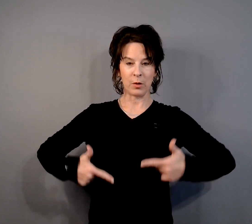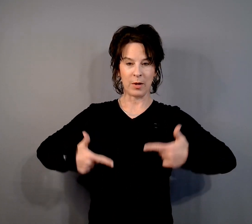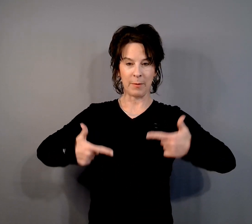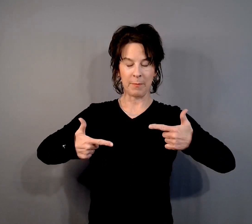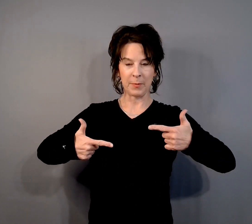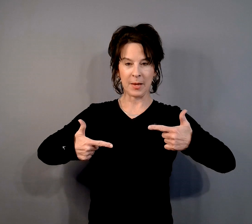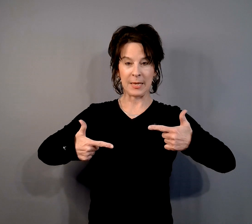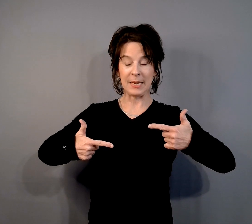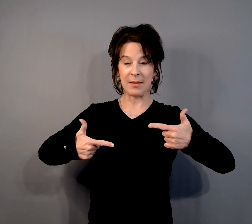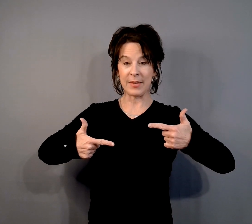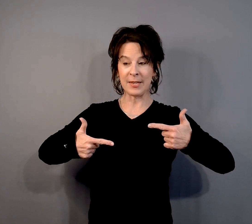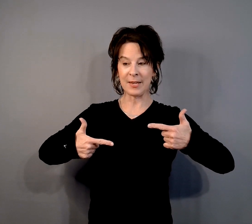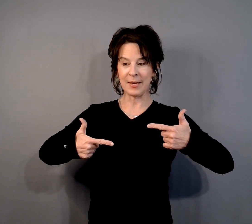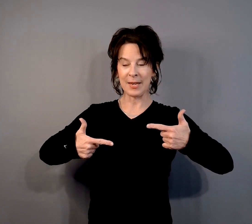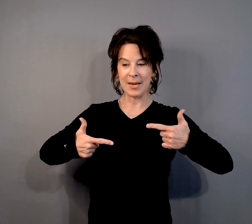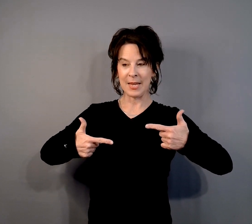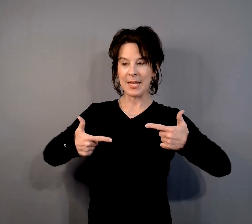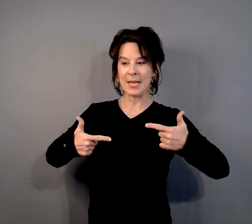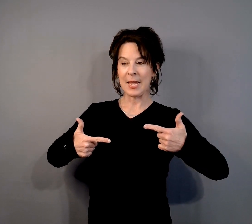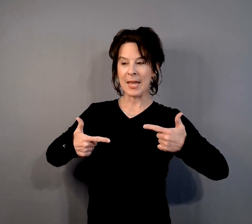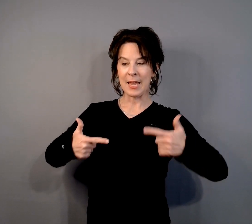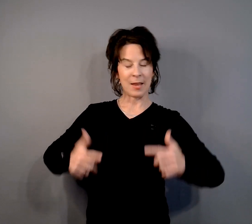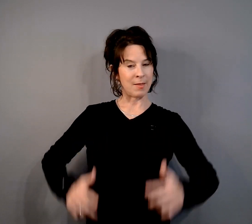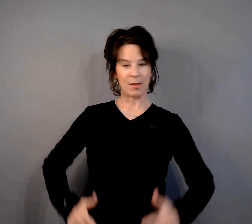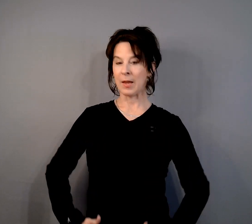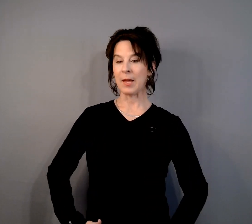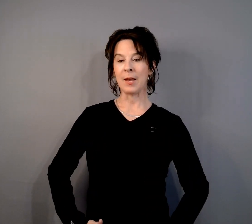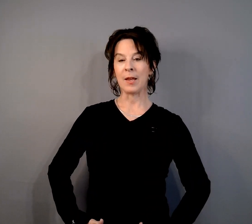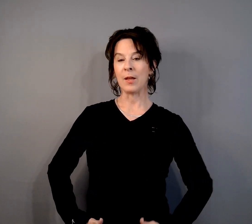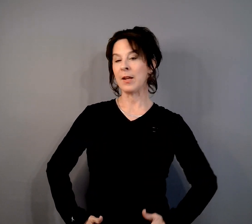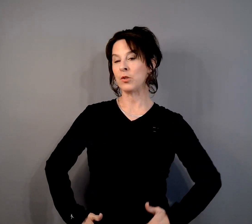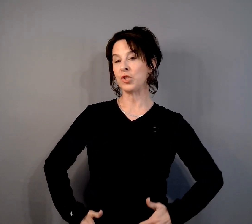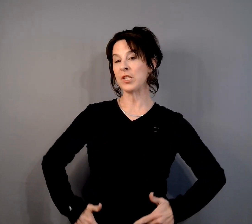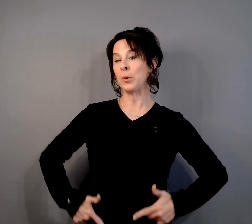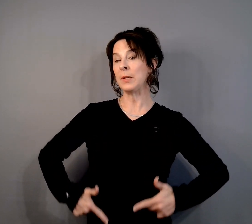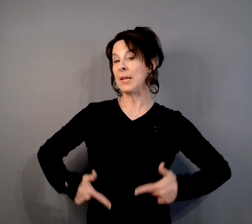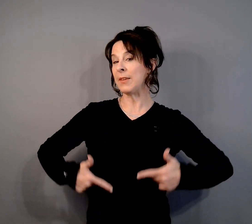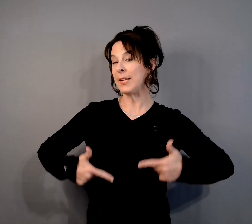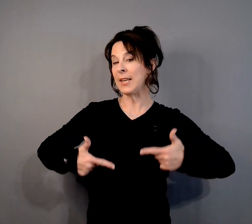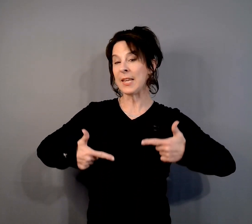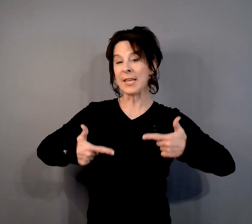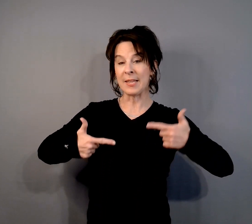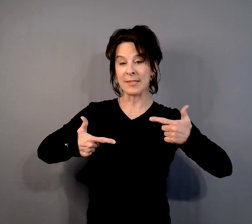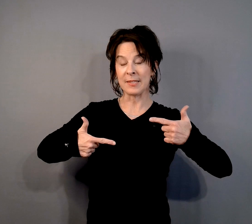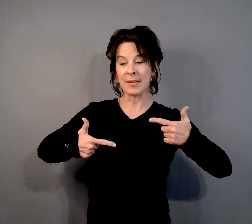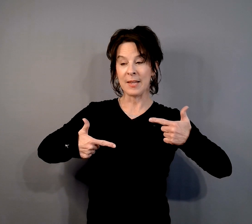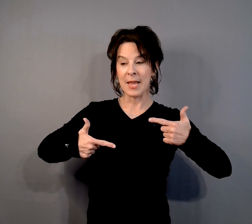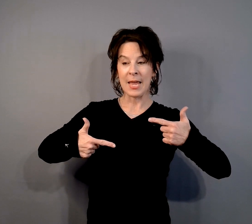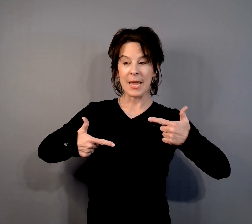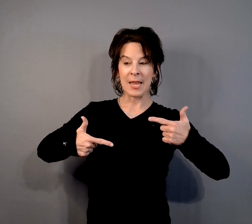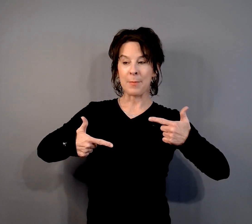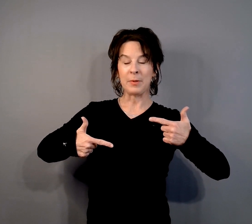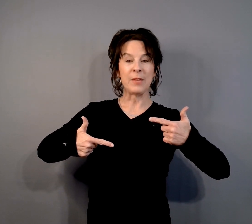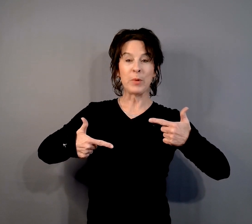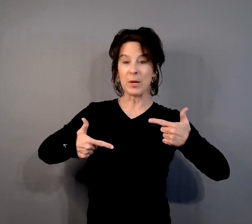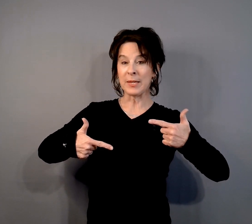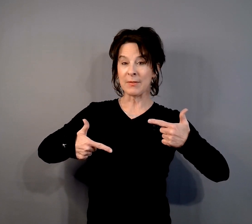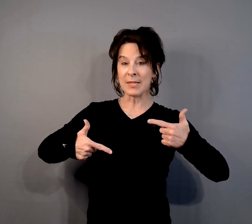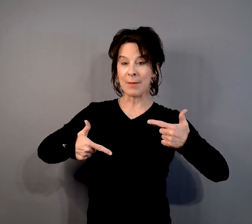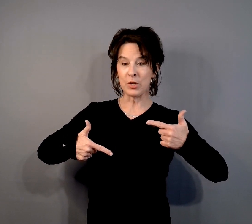up. Living, and it'll just go living is. And I believe we only have time to do